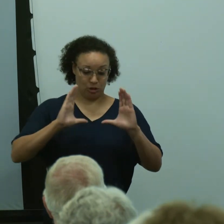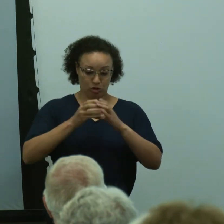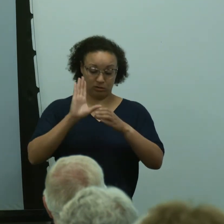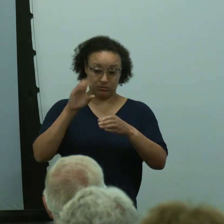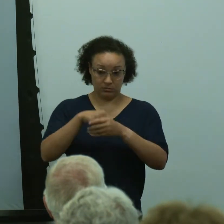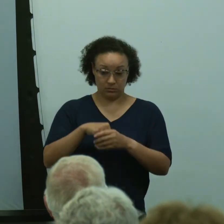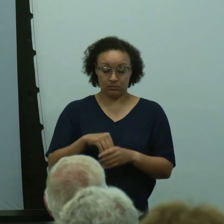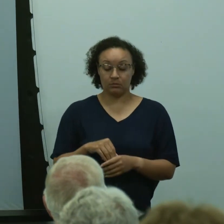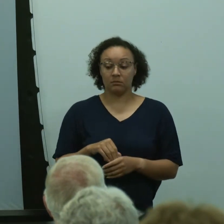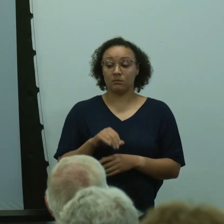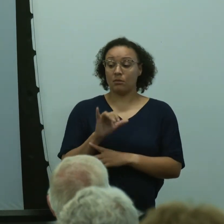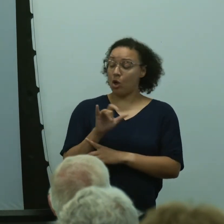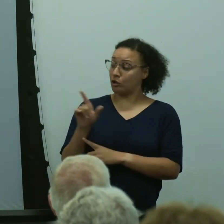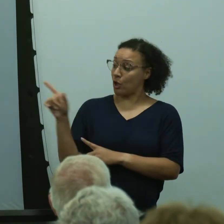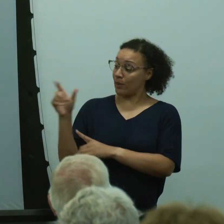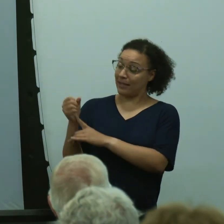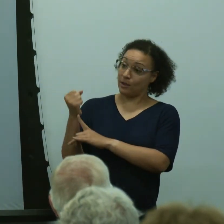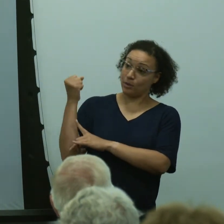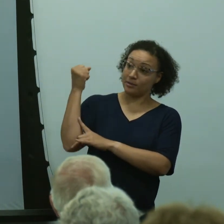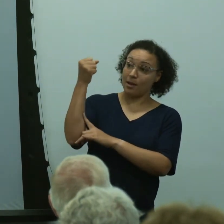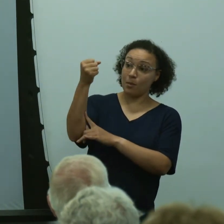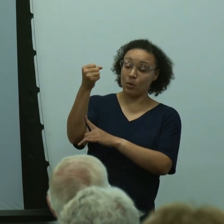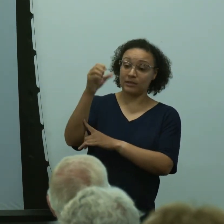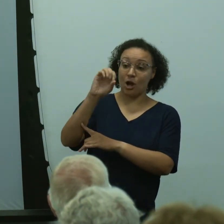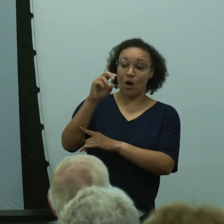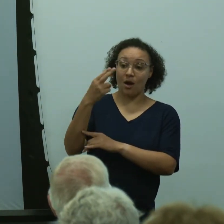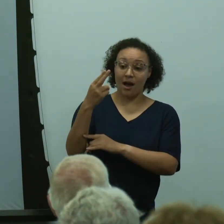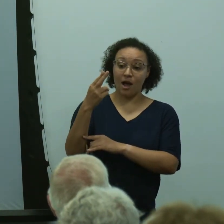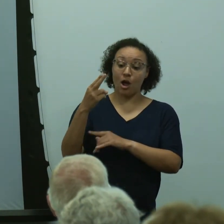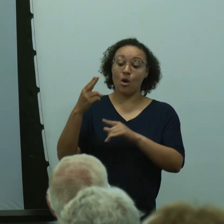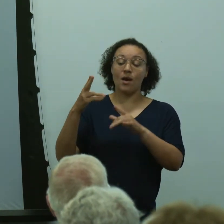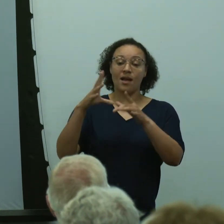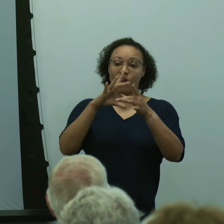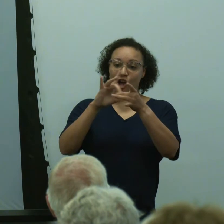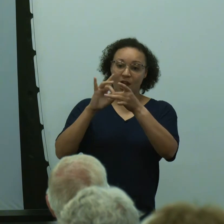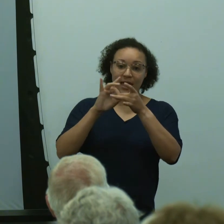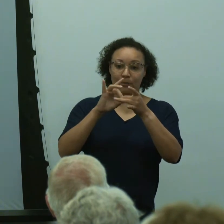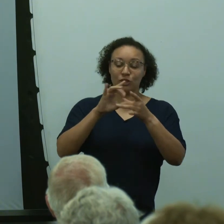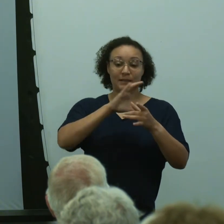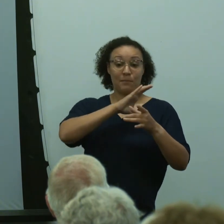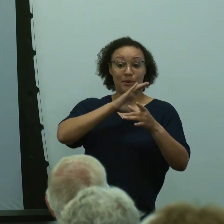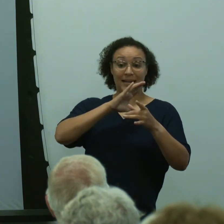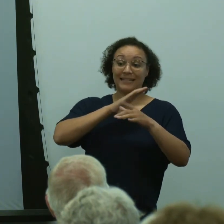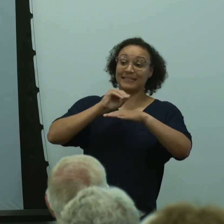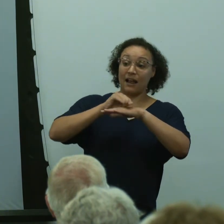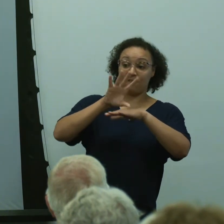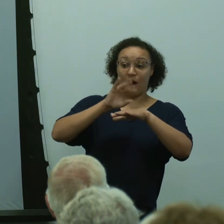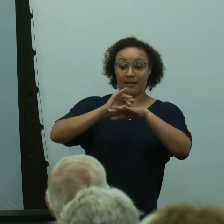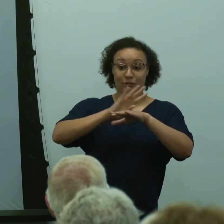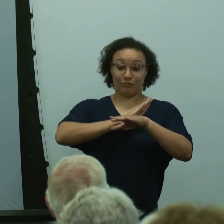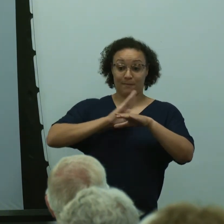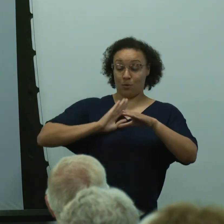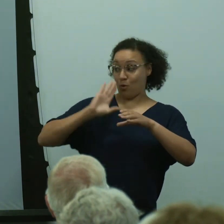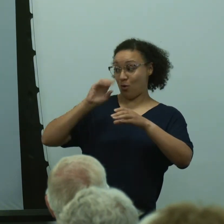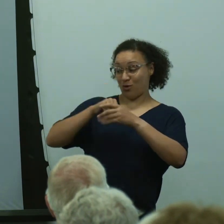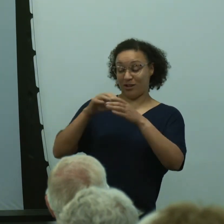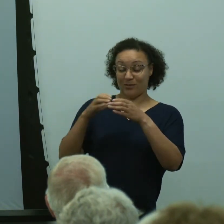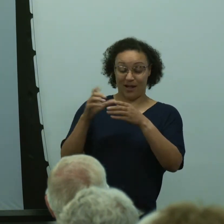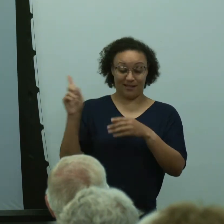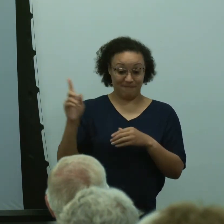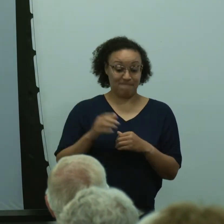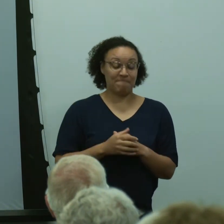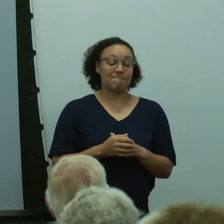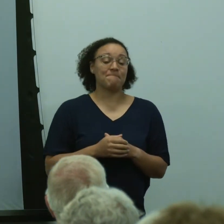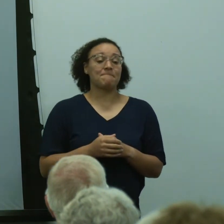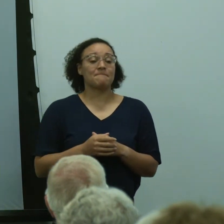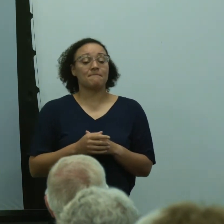appointed President Roberts to the Ohio Collaborative Community Police Advisory Board. A featured keynote